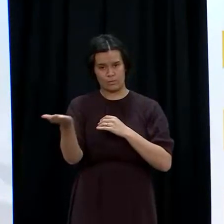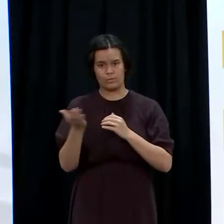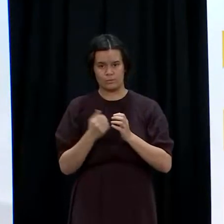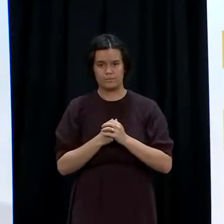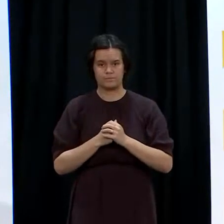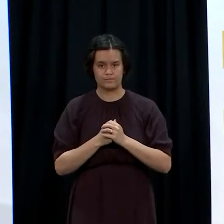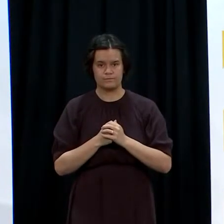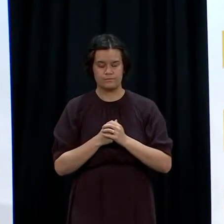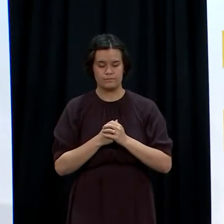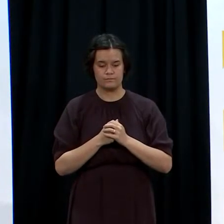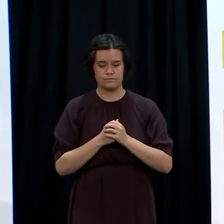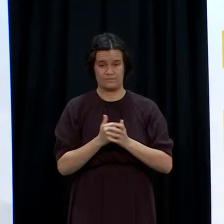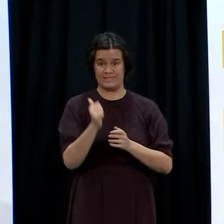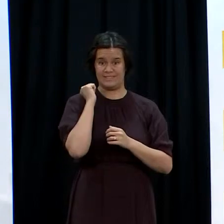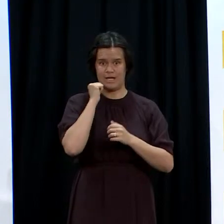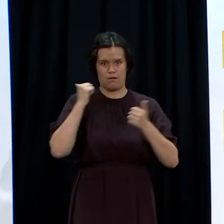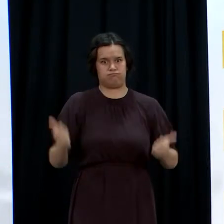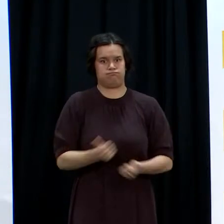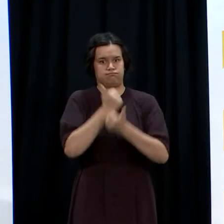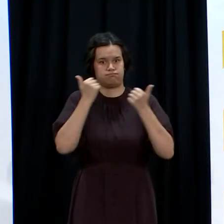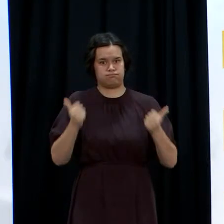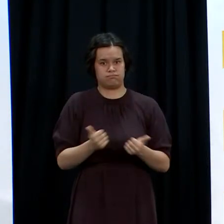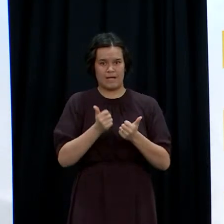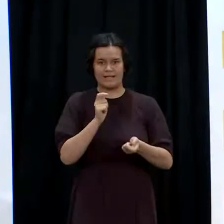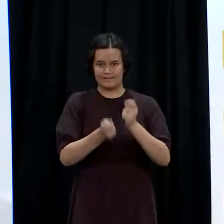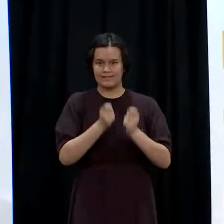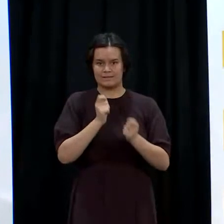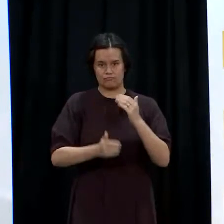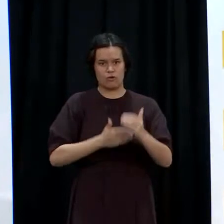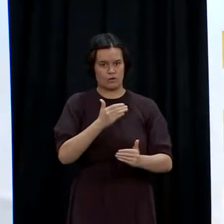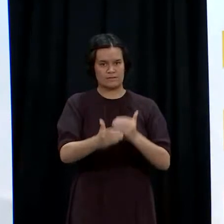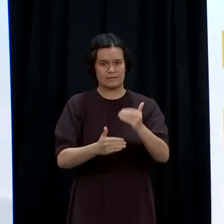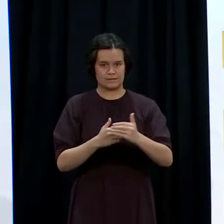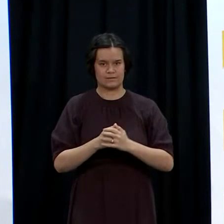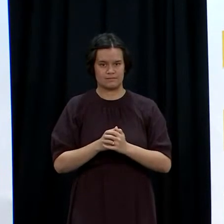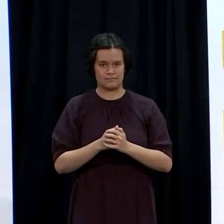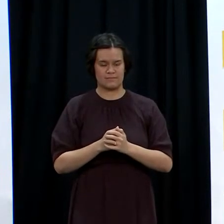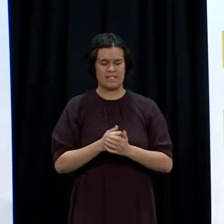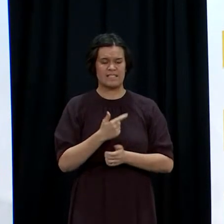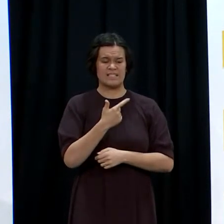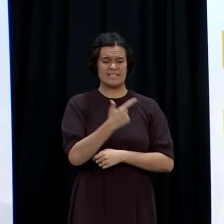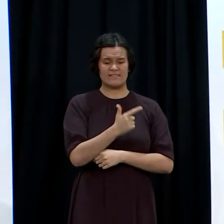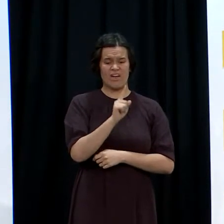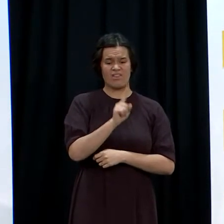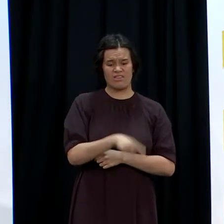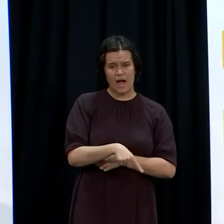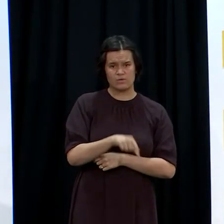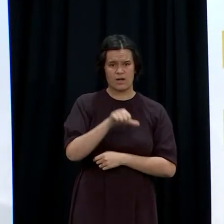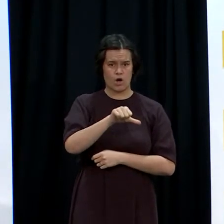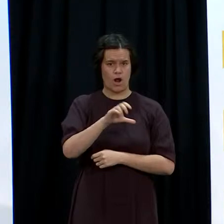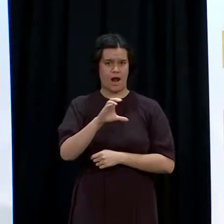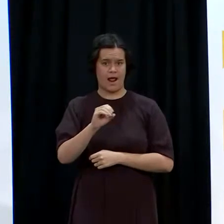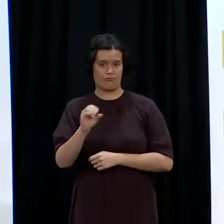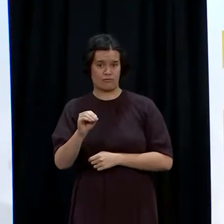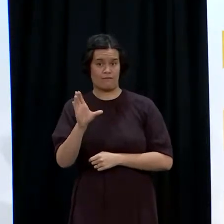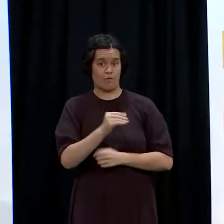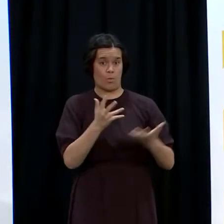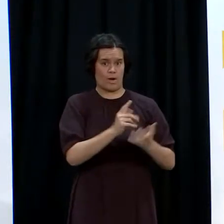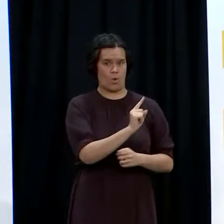14,181 swabs processed across the country and 7,974 swabs taken across Metro